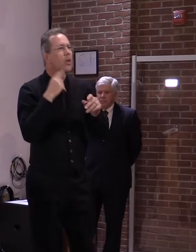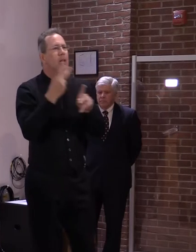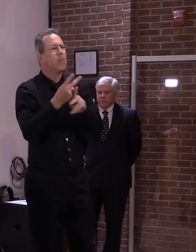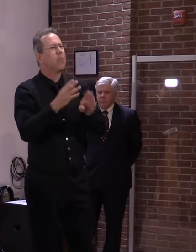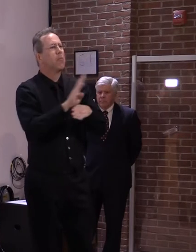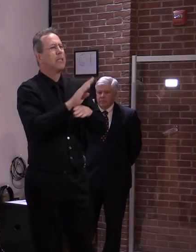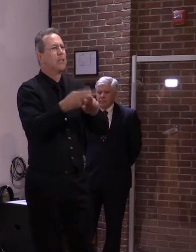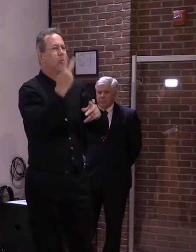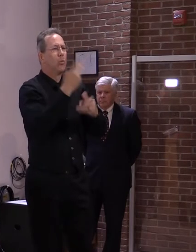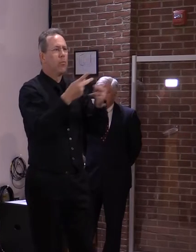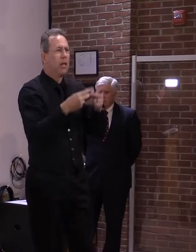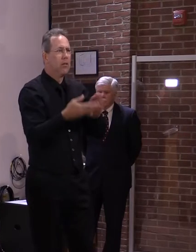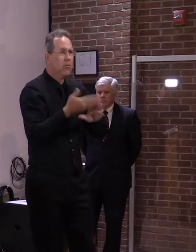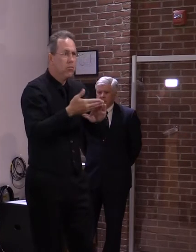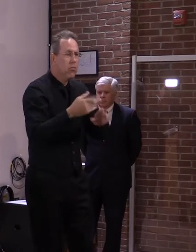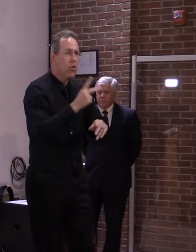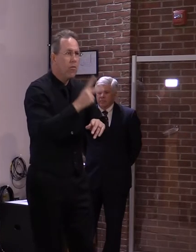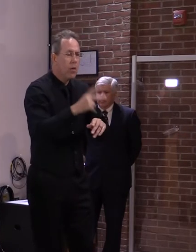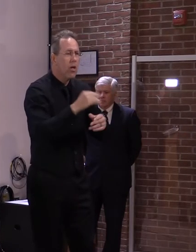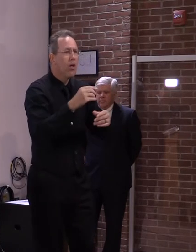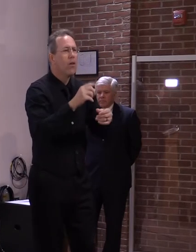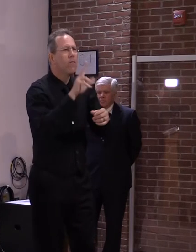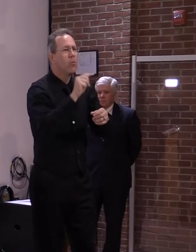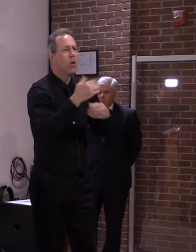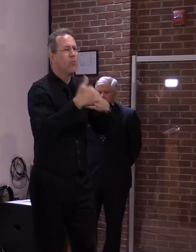Do you know what the approval, how much that would be?